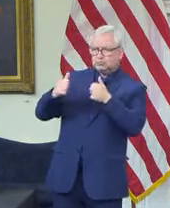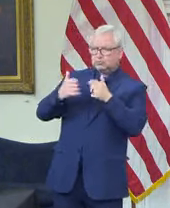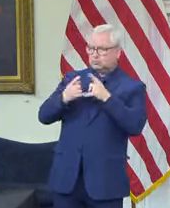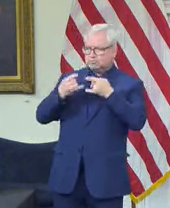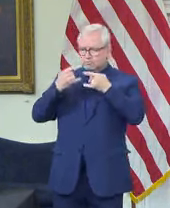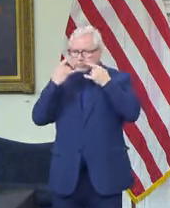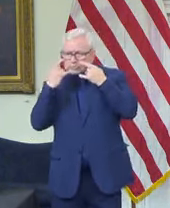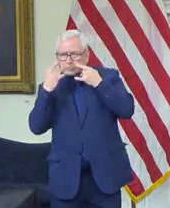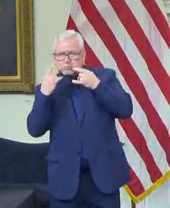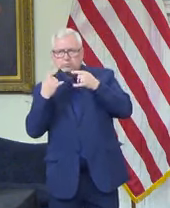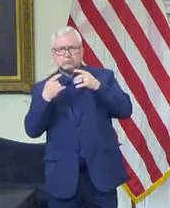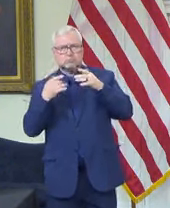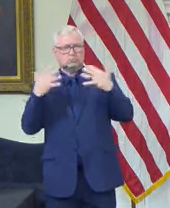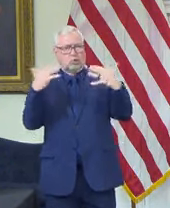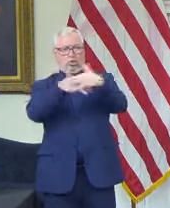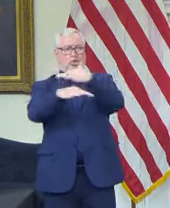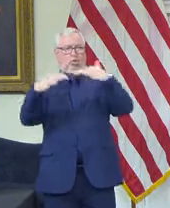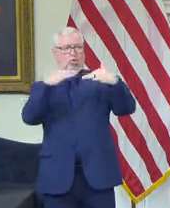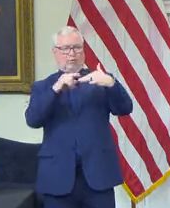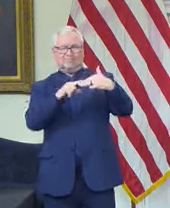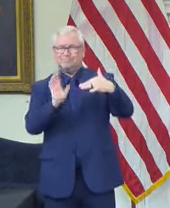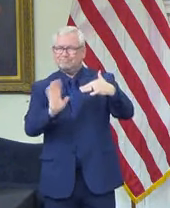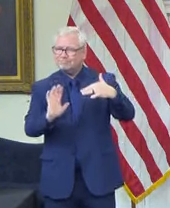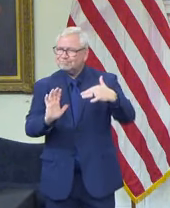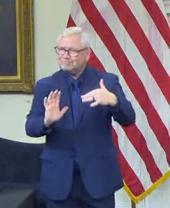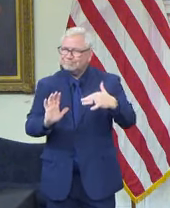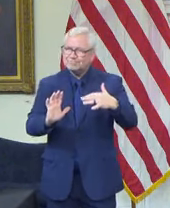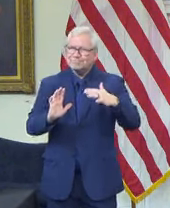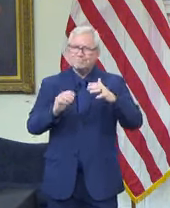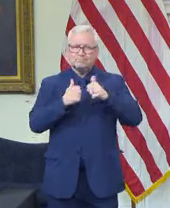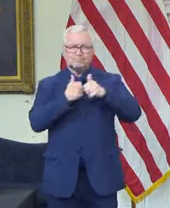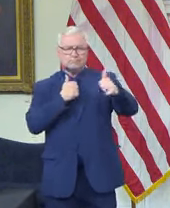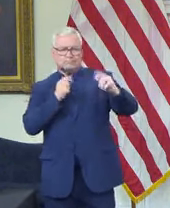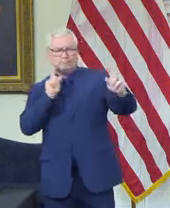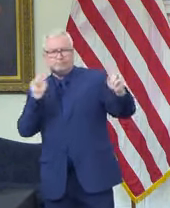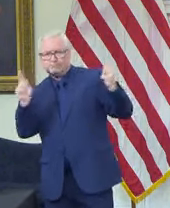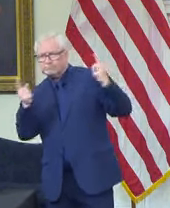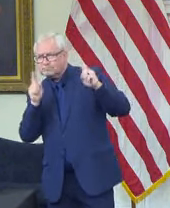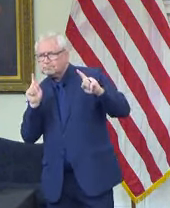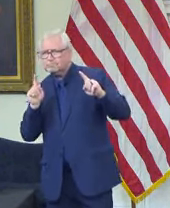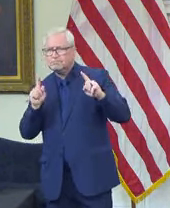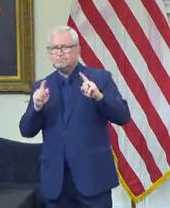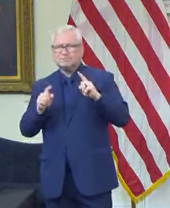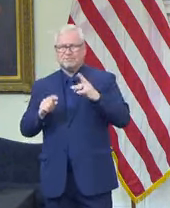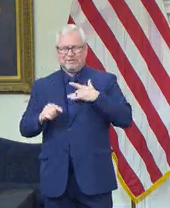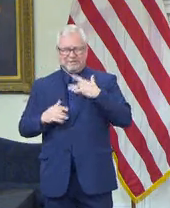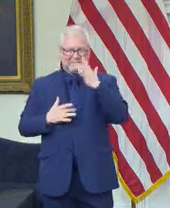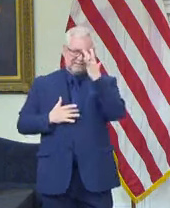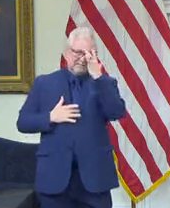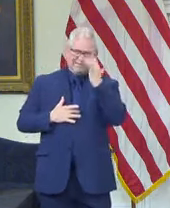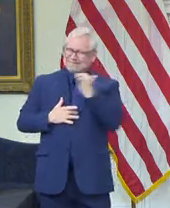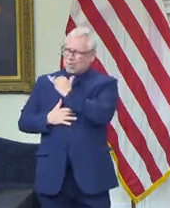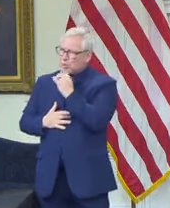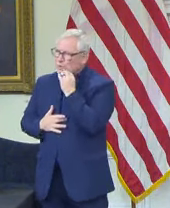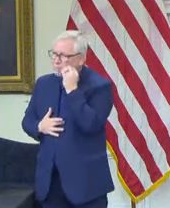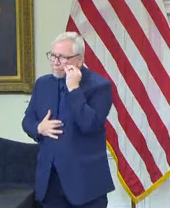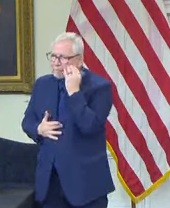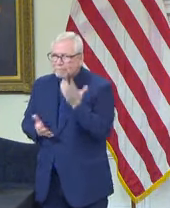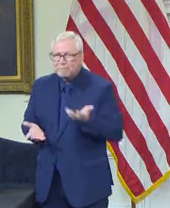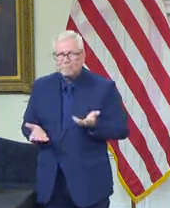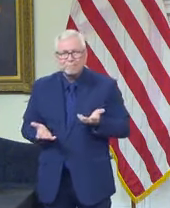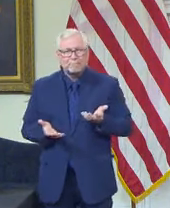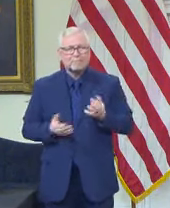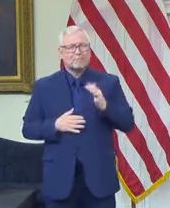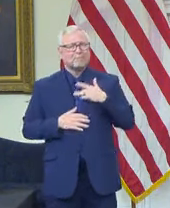avoiding crowds, watching your distance, staying home if you feel sick, and most importantly, getting